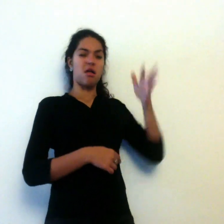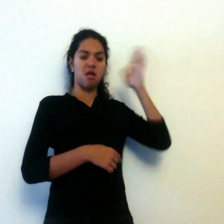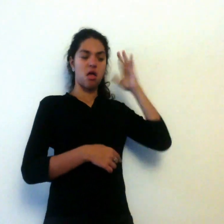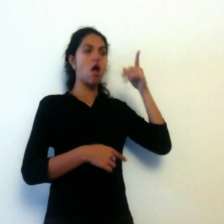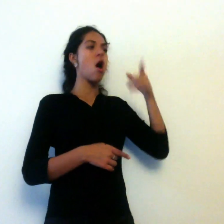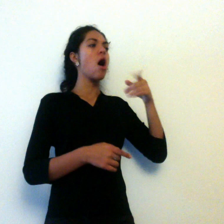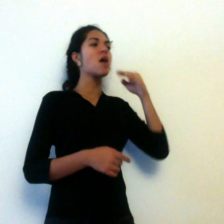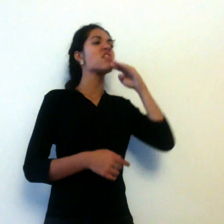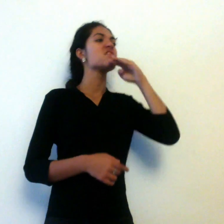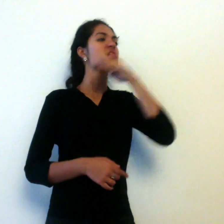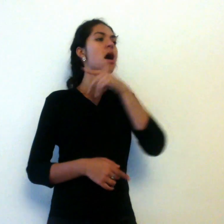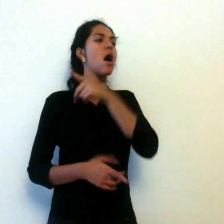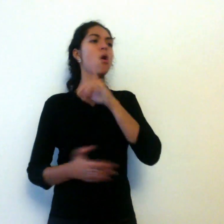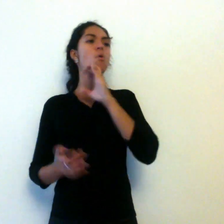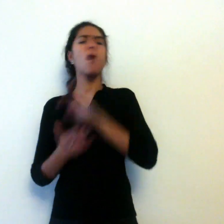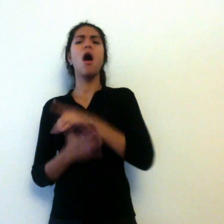He got that from his father.